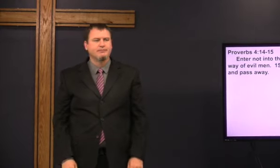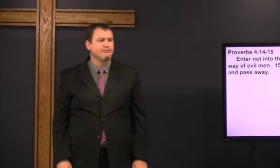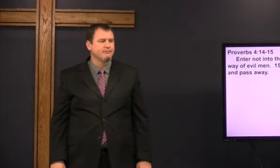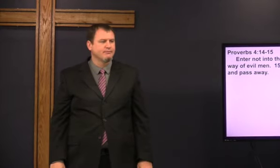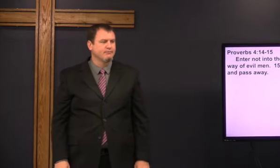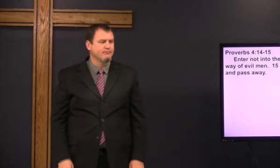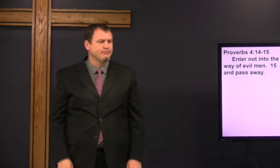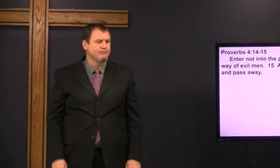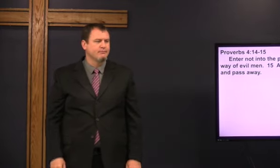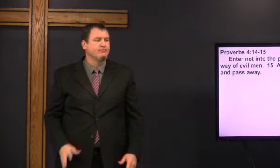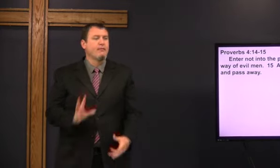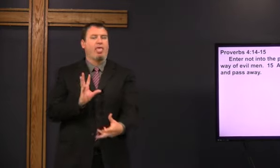hang around with bad people.